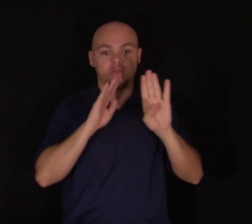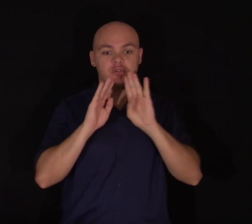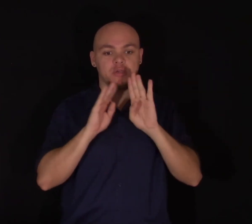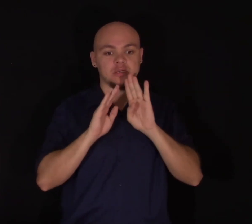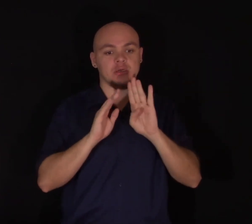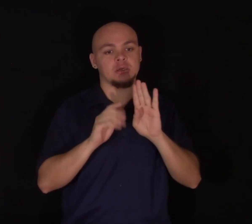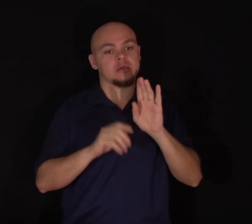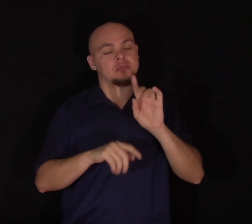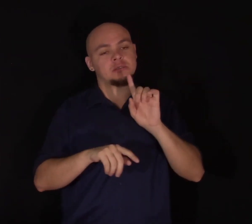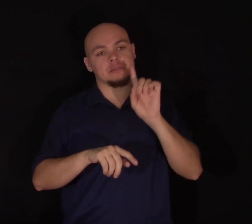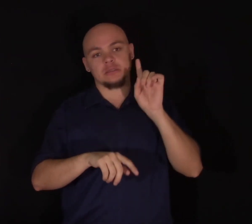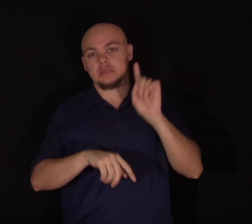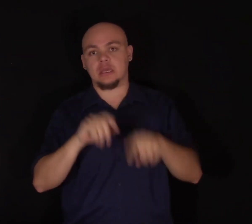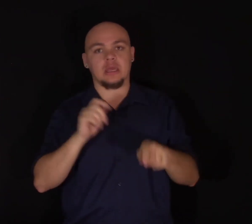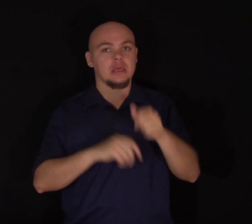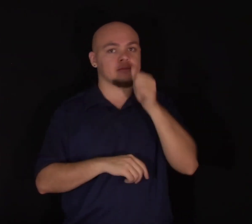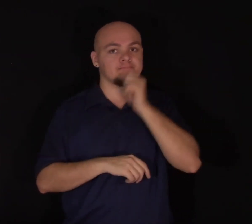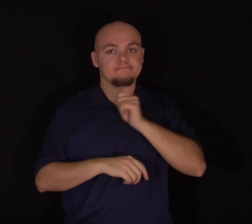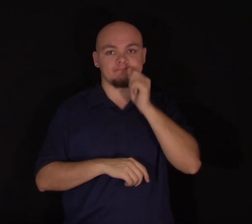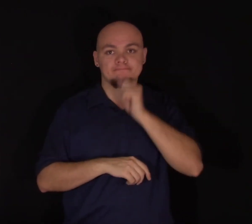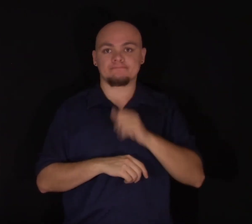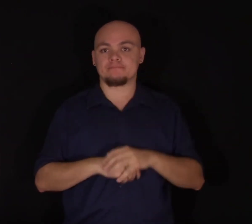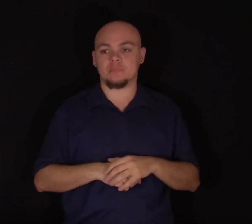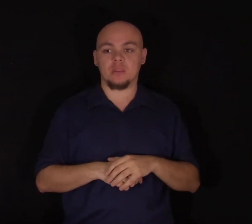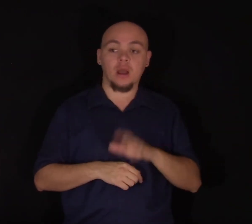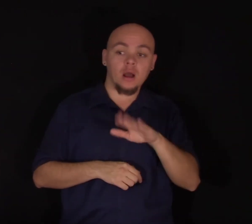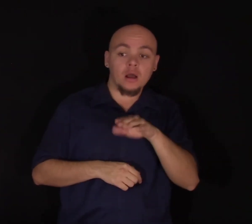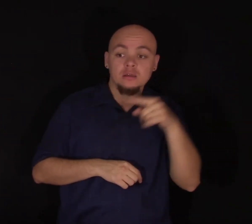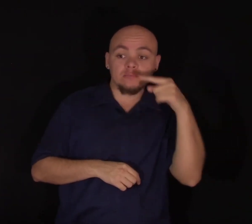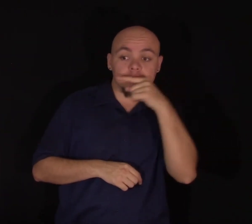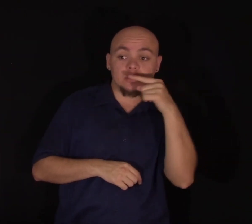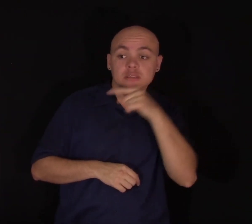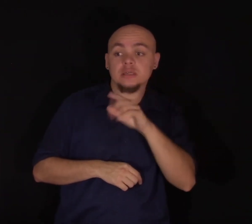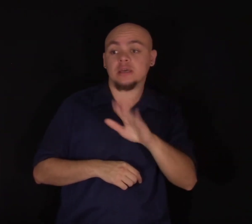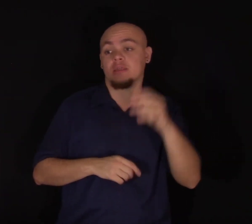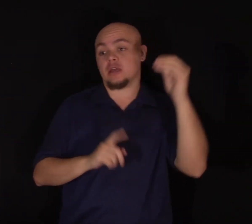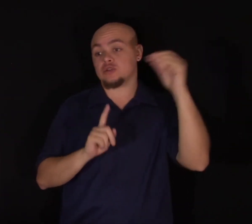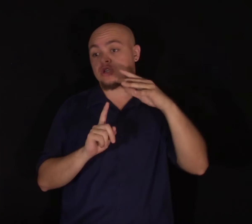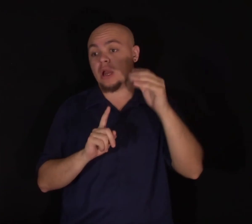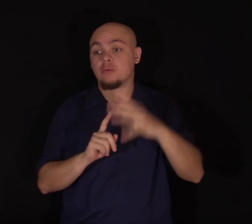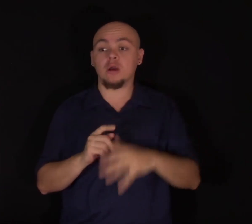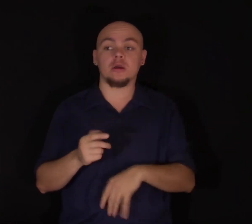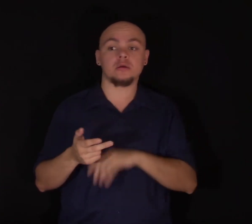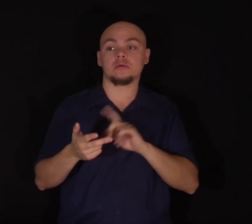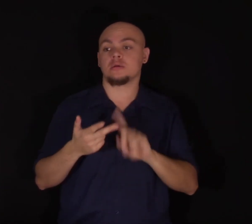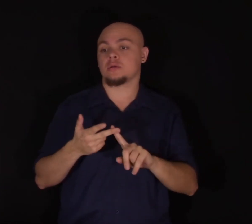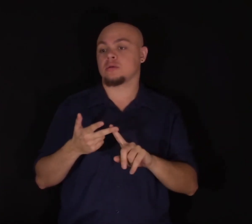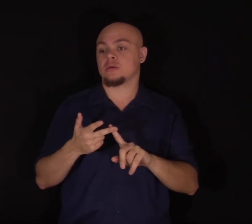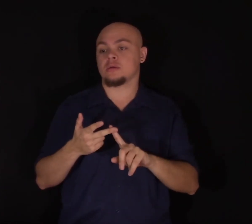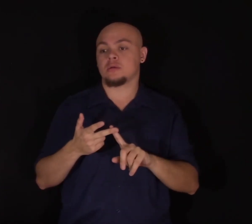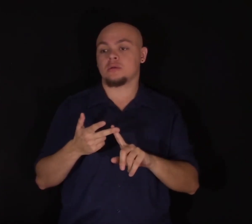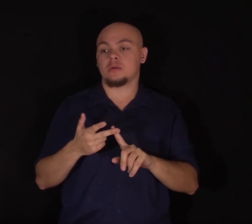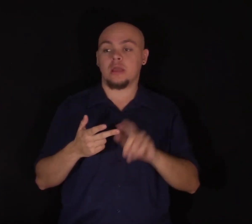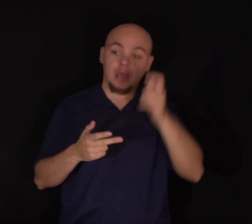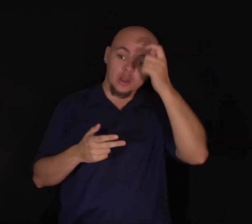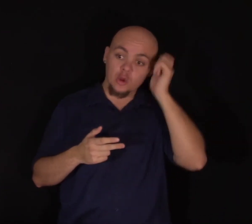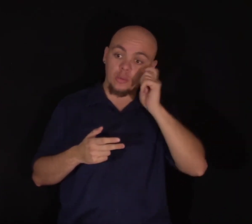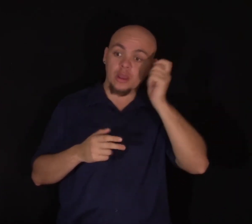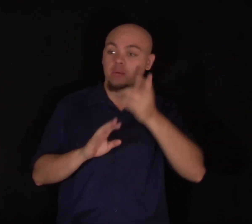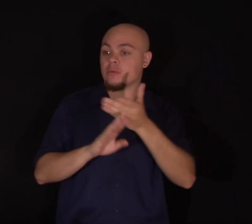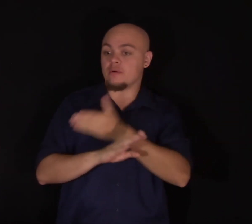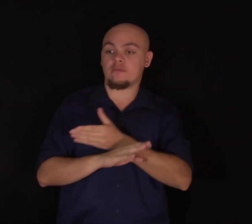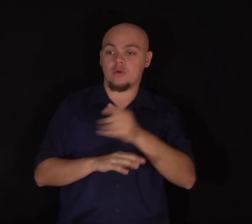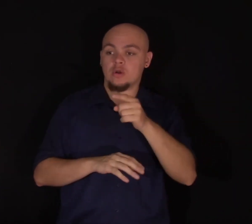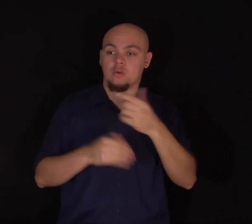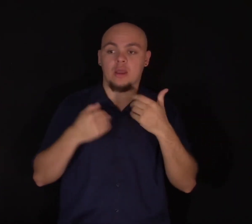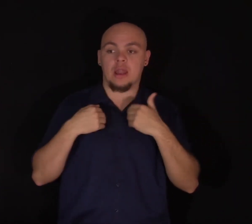simple, like being told that you need to brush your teeth, take a shower, and comb your hair before you can have